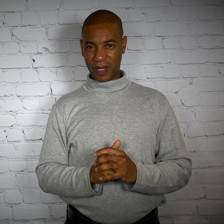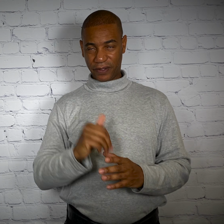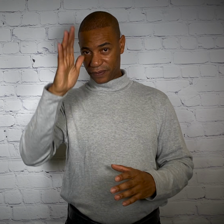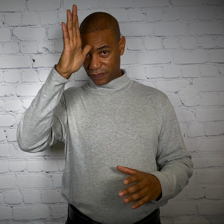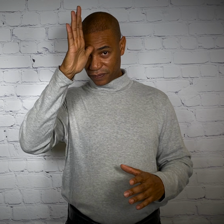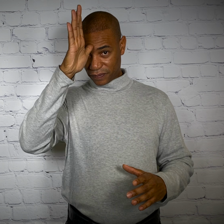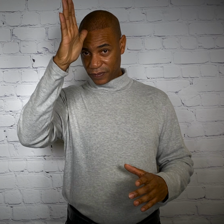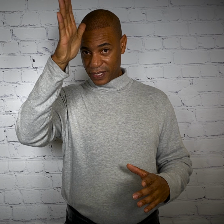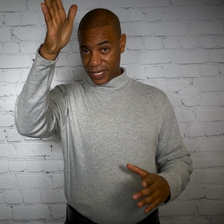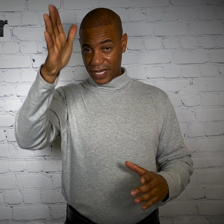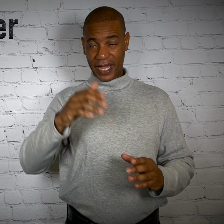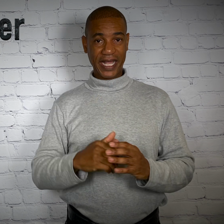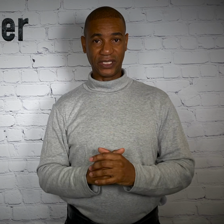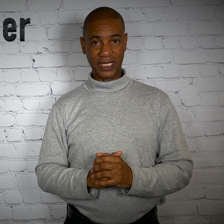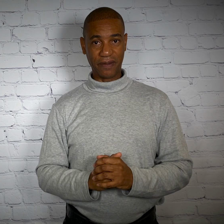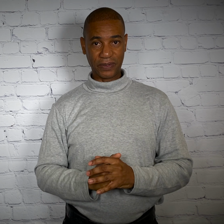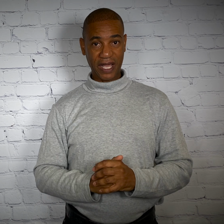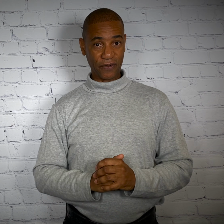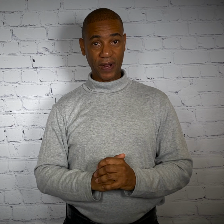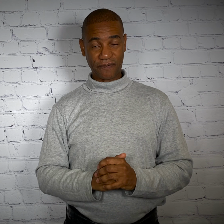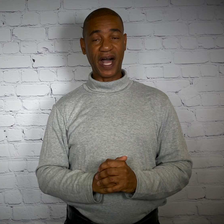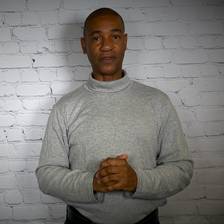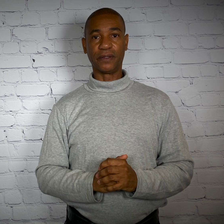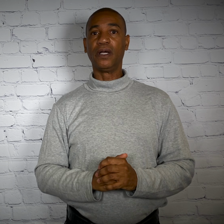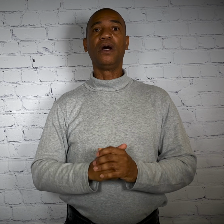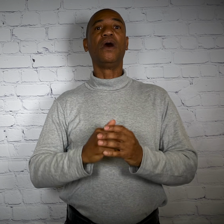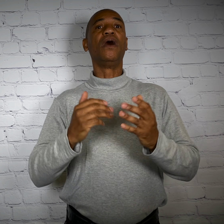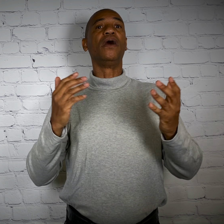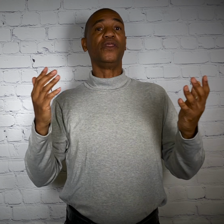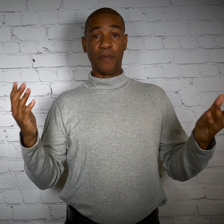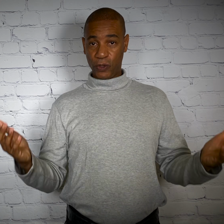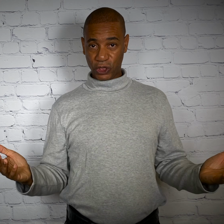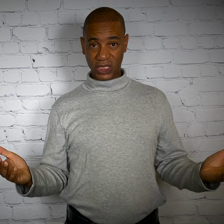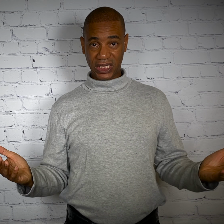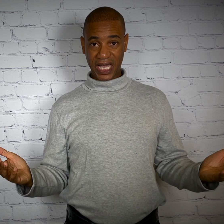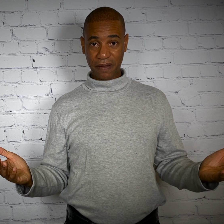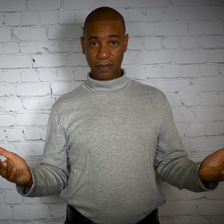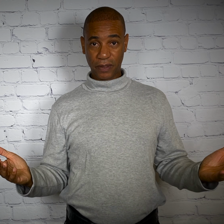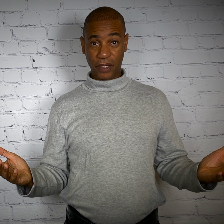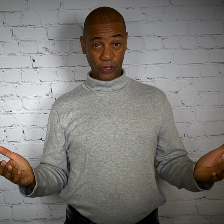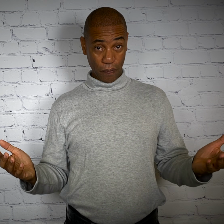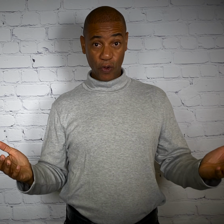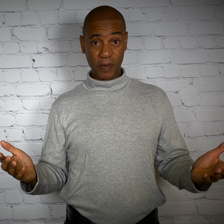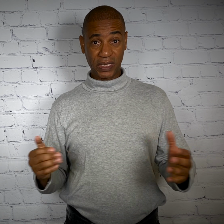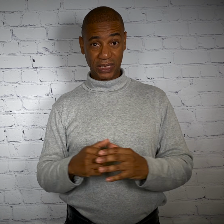grandmother. And that's the same sign for grandfather. The motion's the same. The movement's the